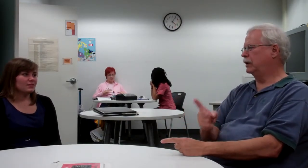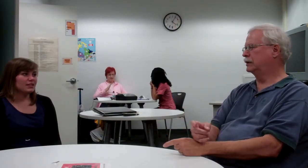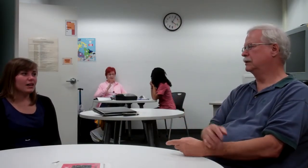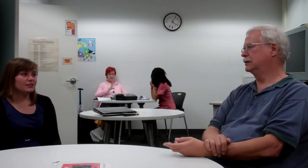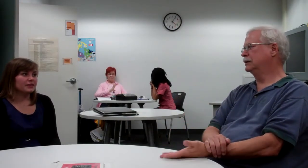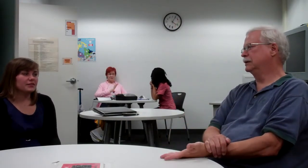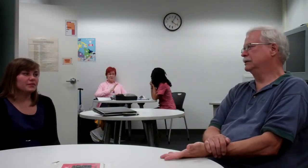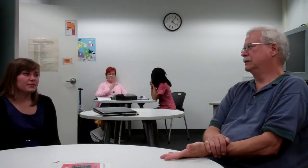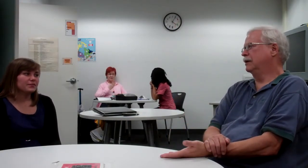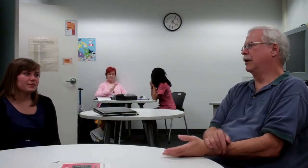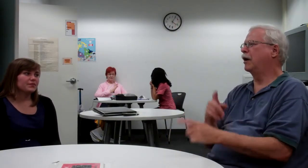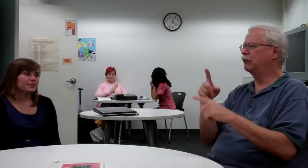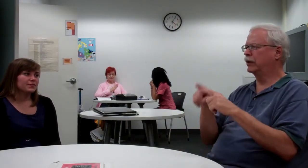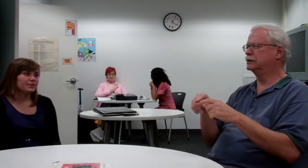Yeah, you're right.